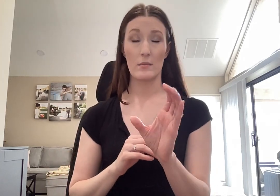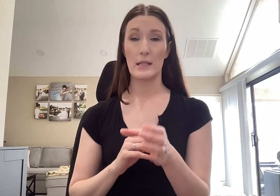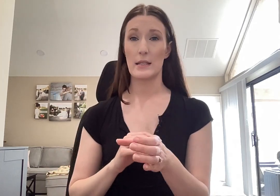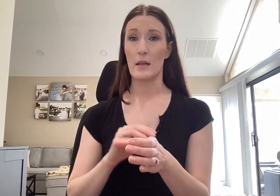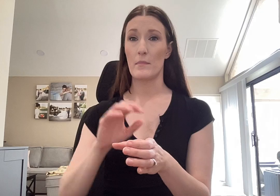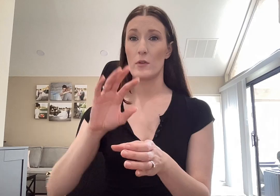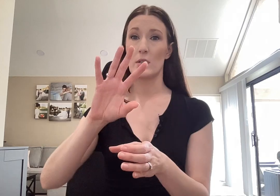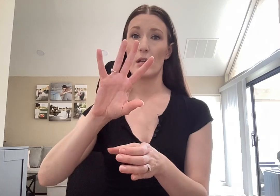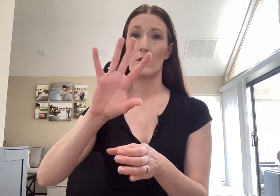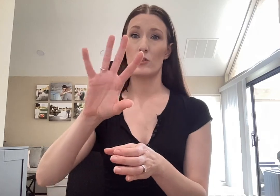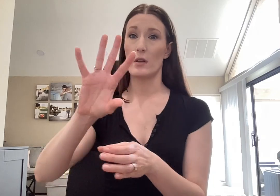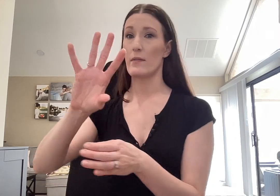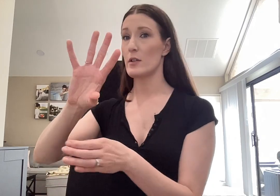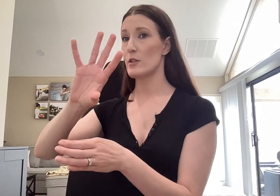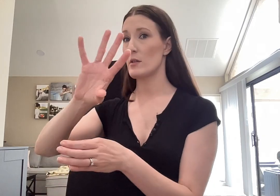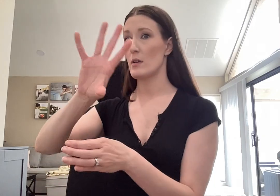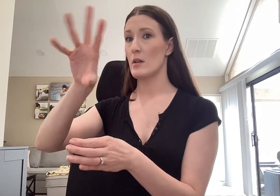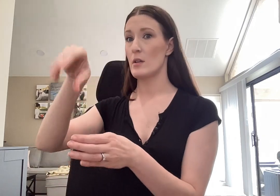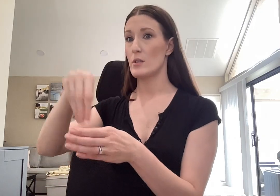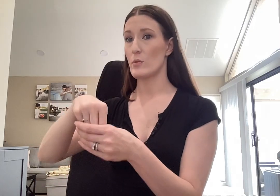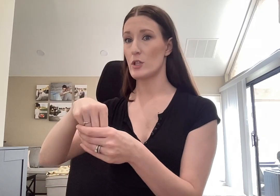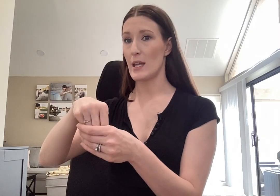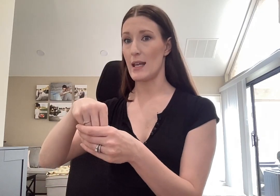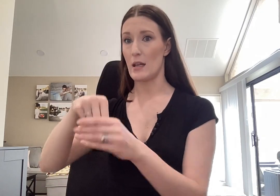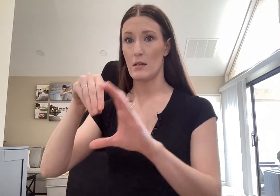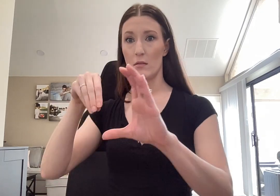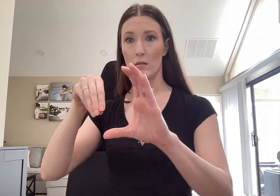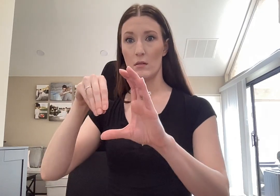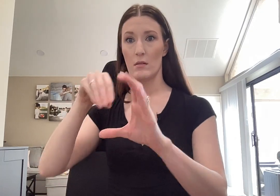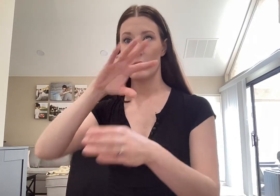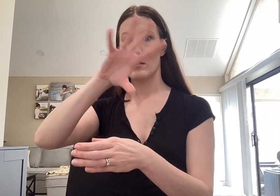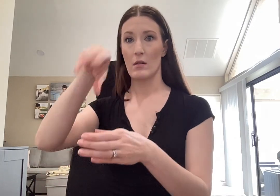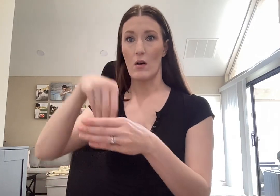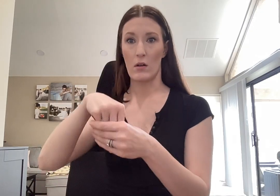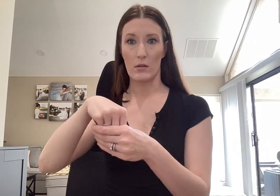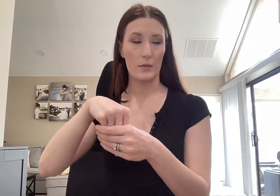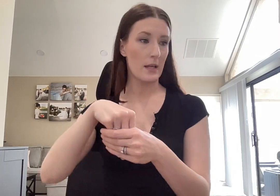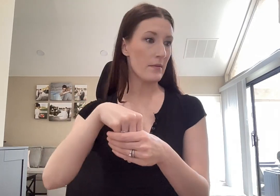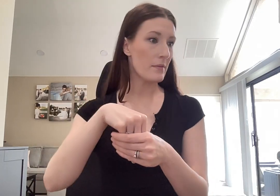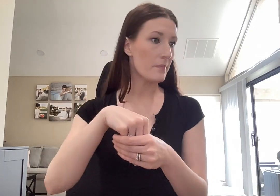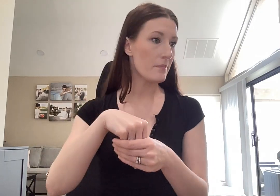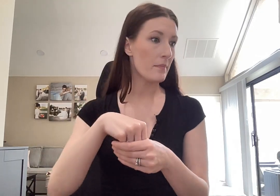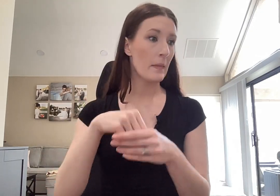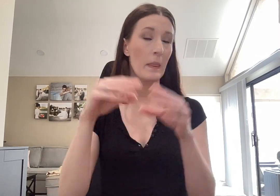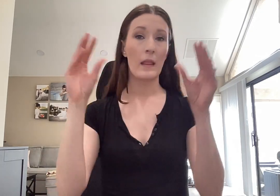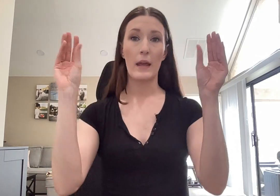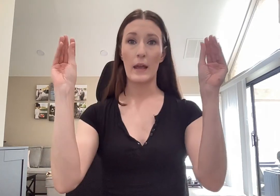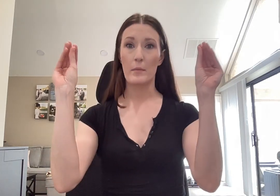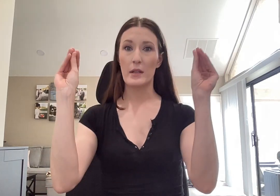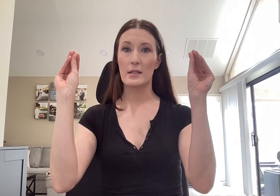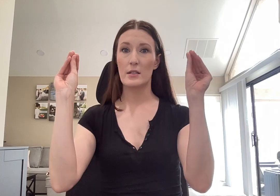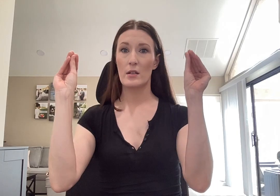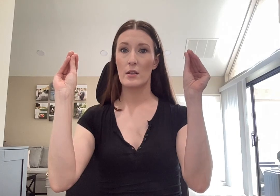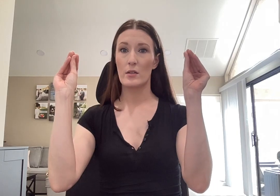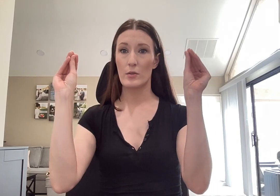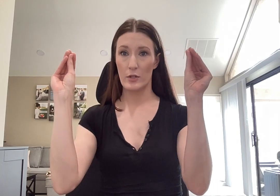non-dominant C. You're going to take your jellyfish, squish it in. All inclusive. Ambulance,